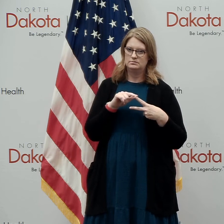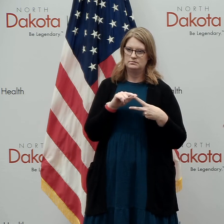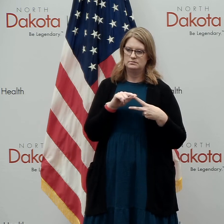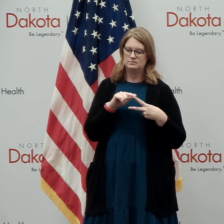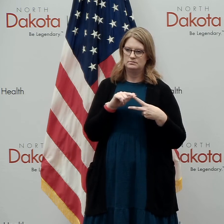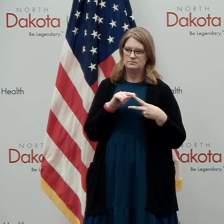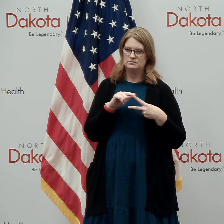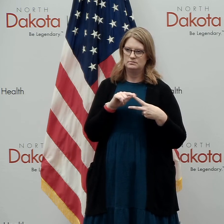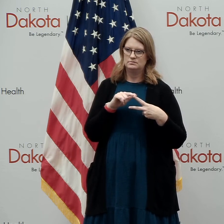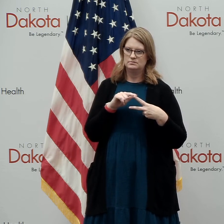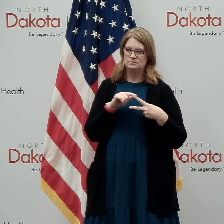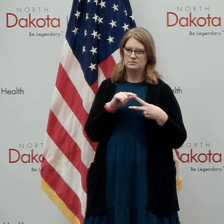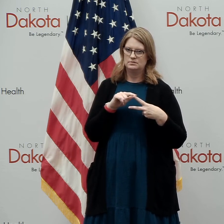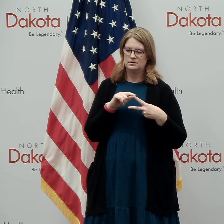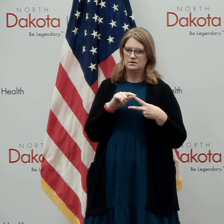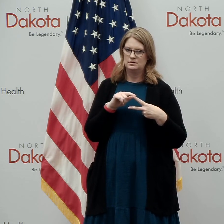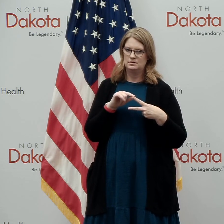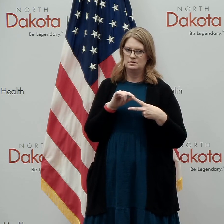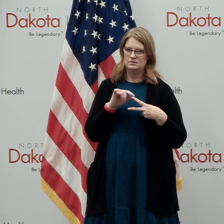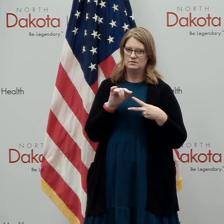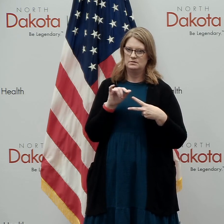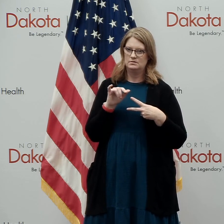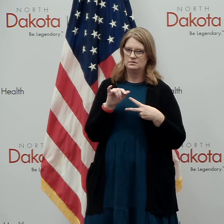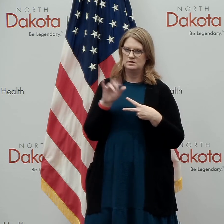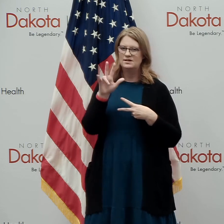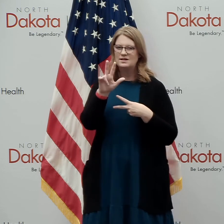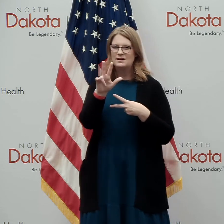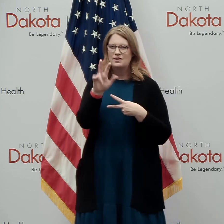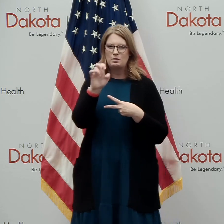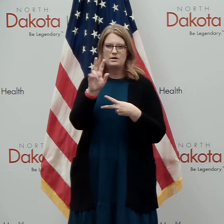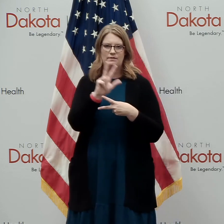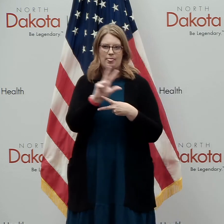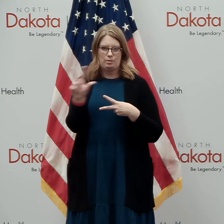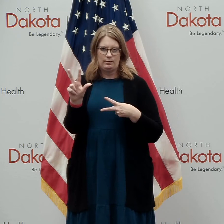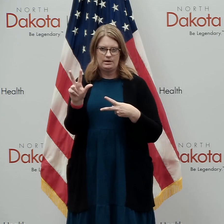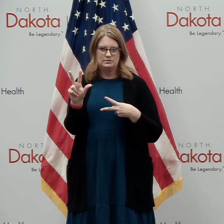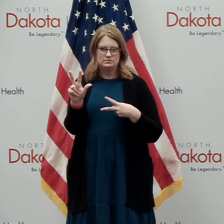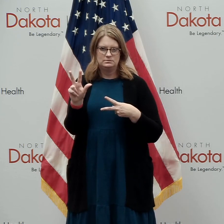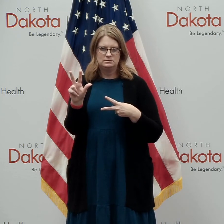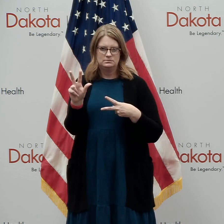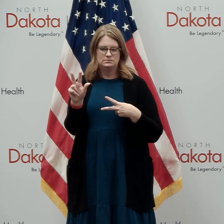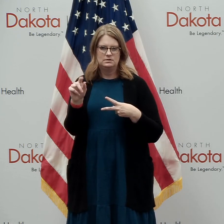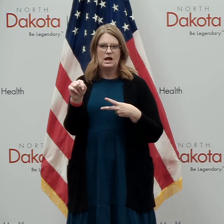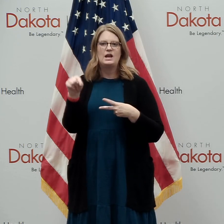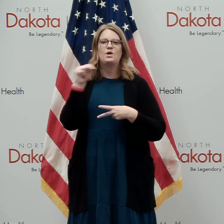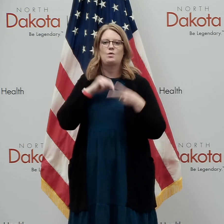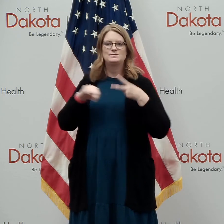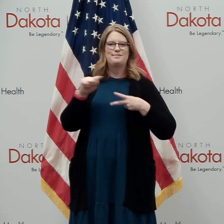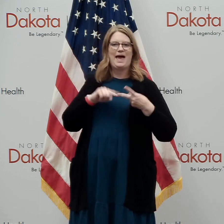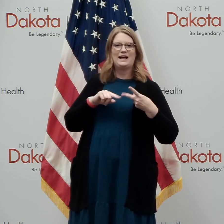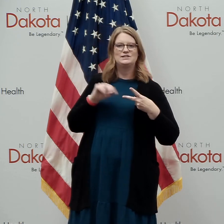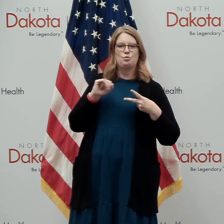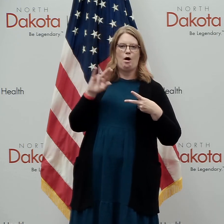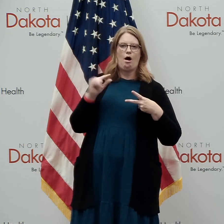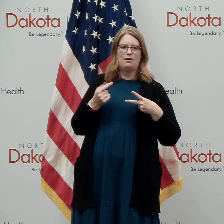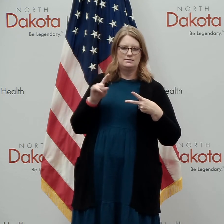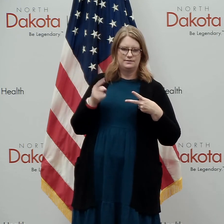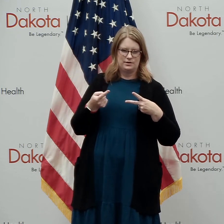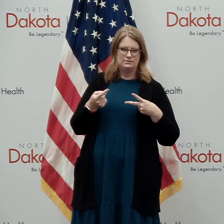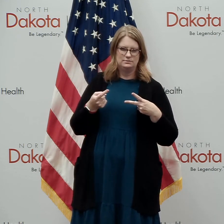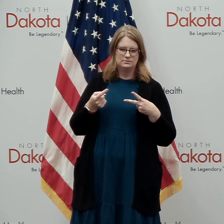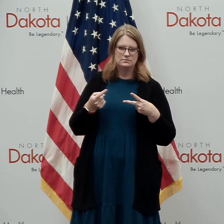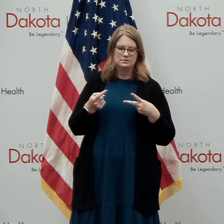not just 600 to 300, but 300 for 3 weeks, and the fact that it's retroactive. So the fact that we're going to go back and